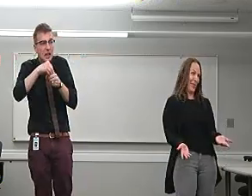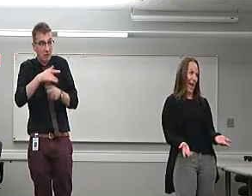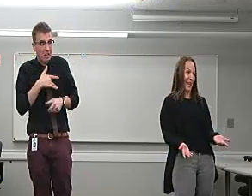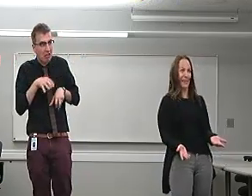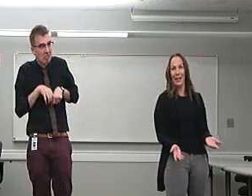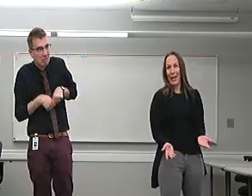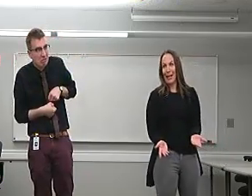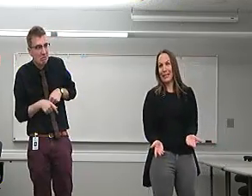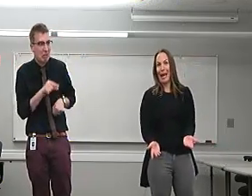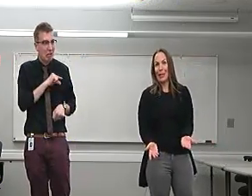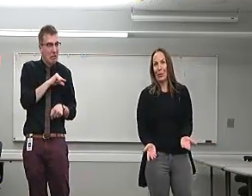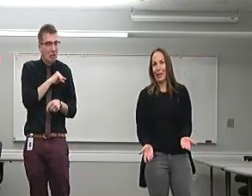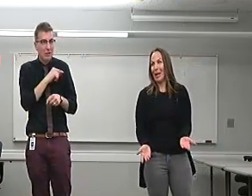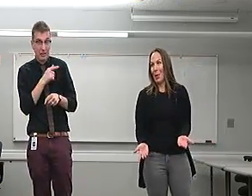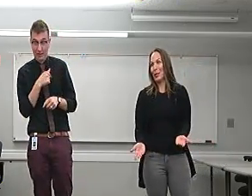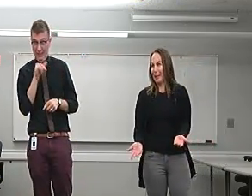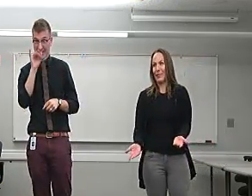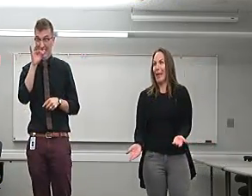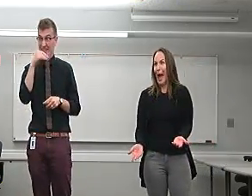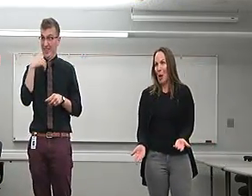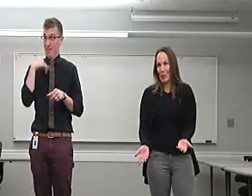I don't think I would leave the house,